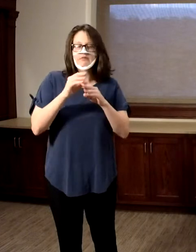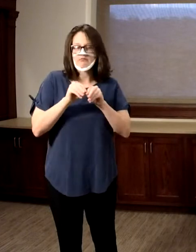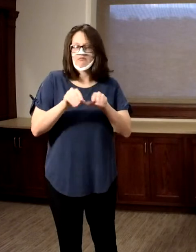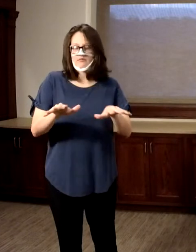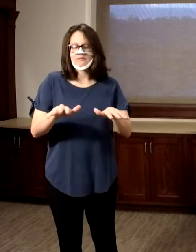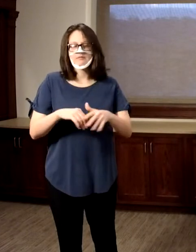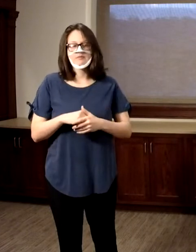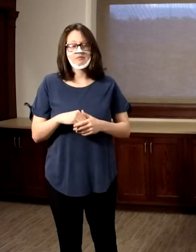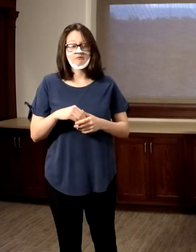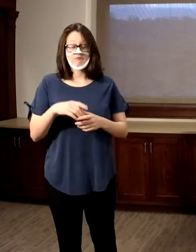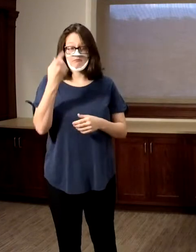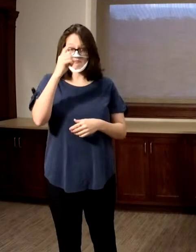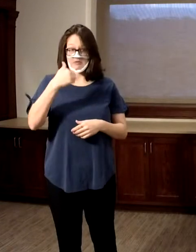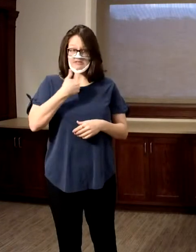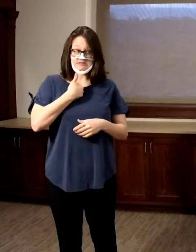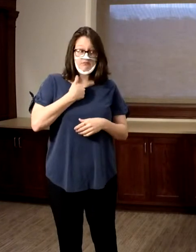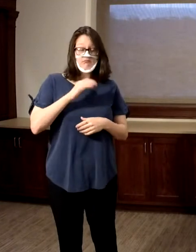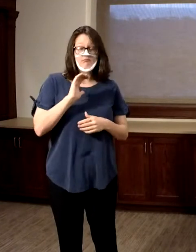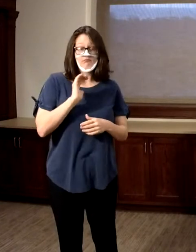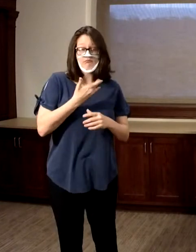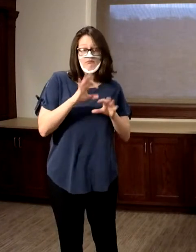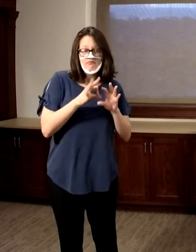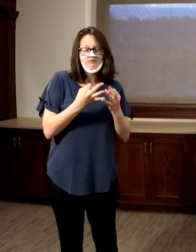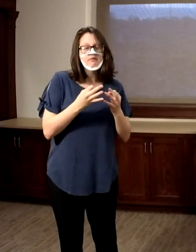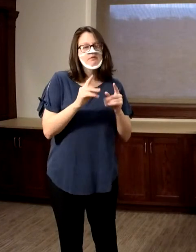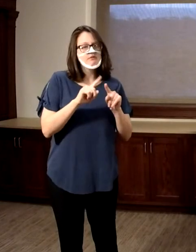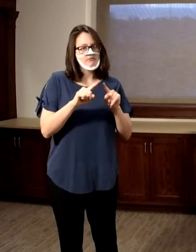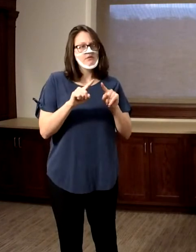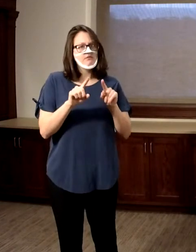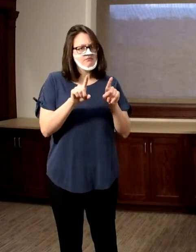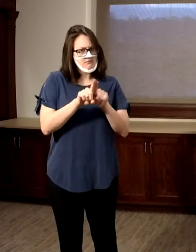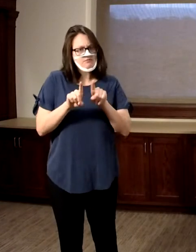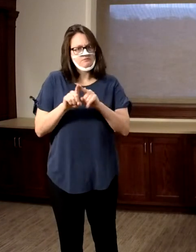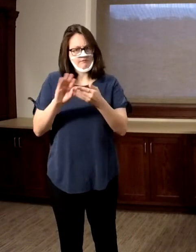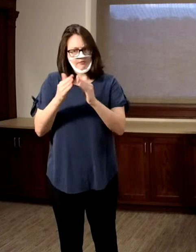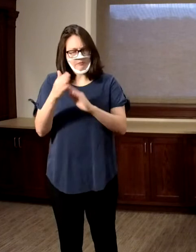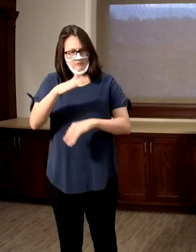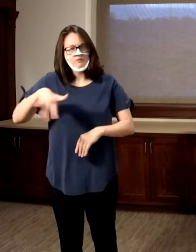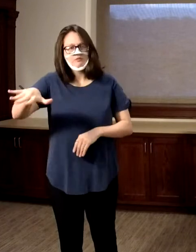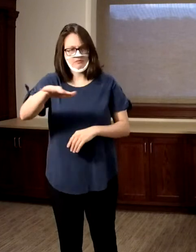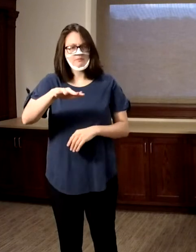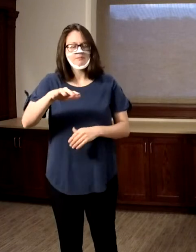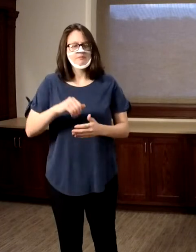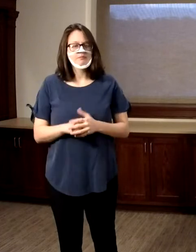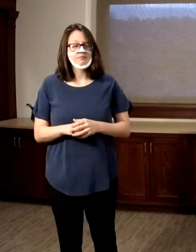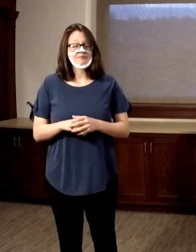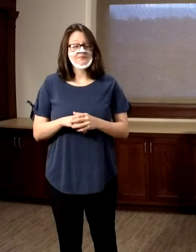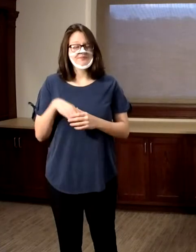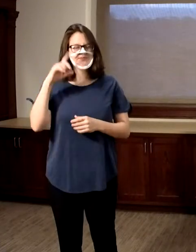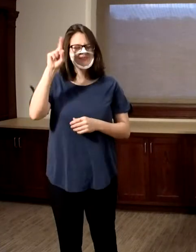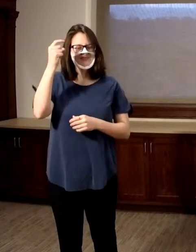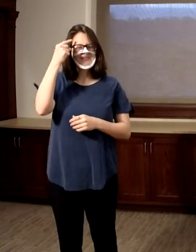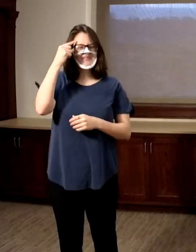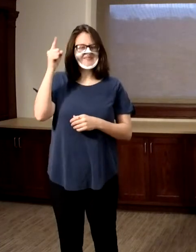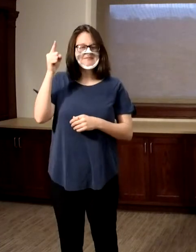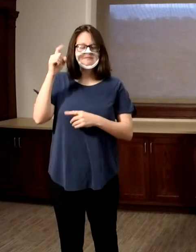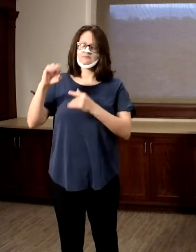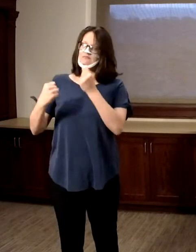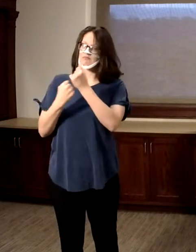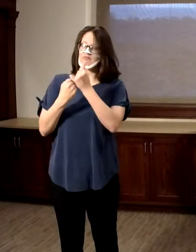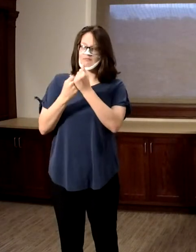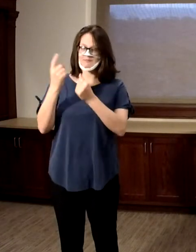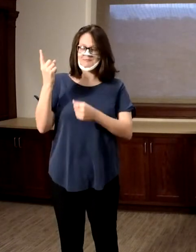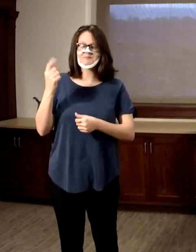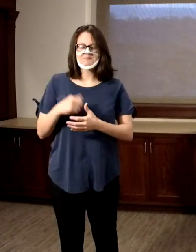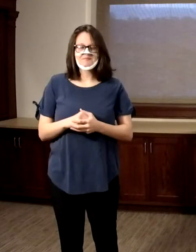spread, not only for ourselves and our families, but for the entire community. But this governor is just, I'm a big supporter. I've been